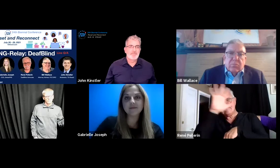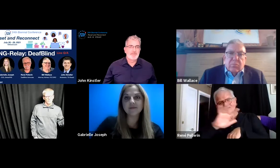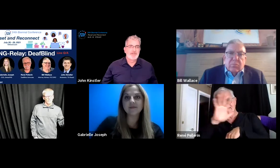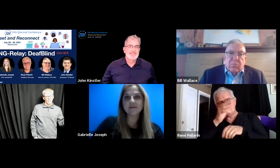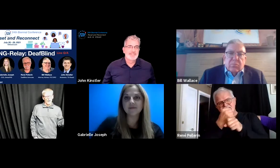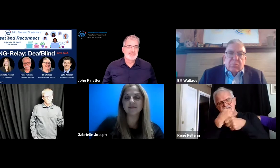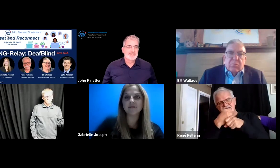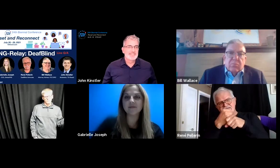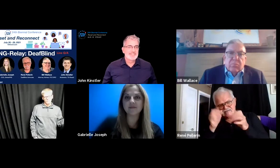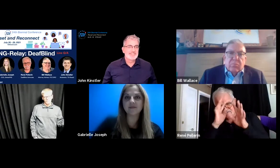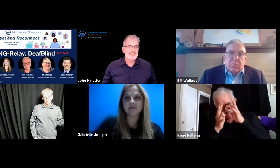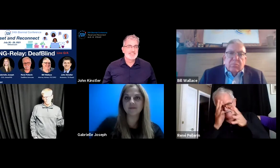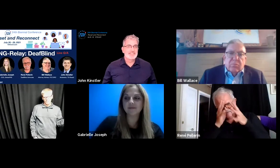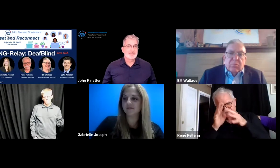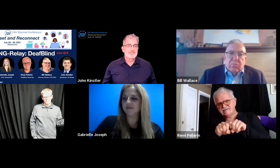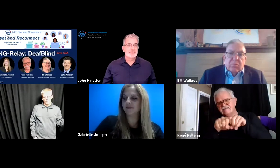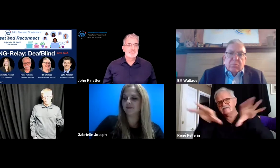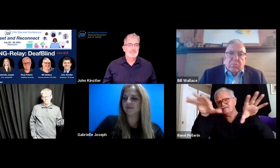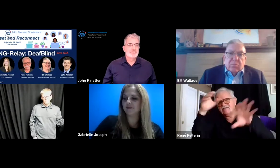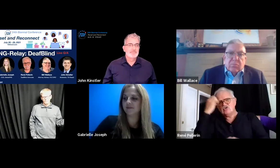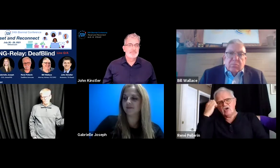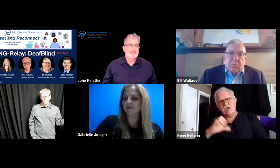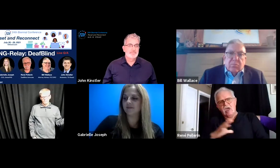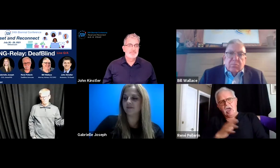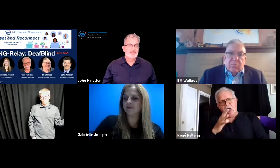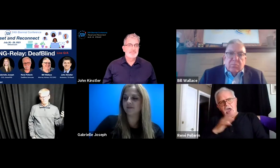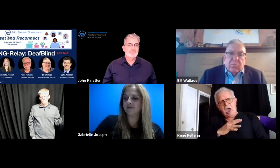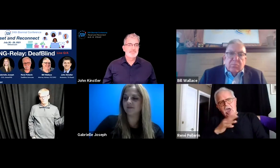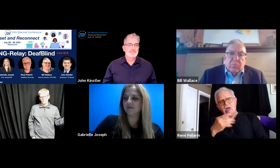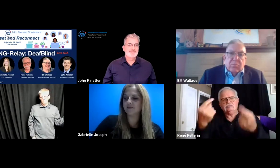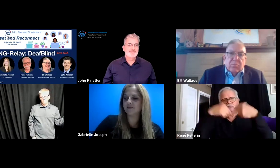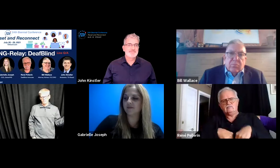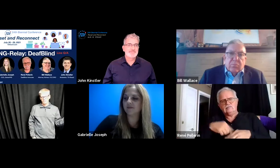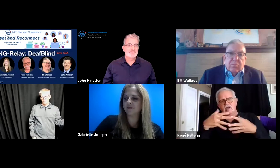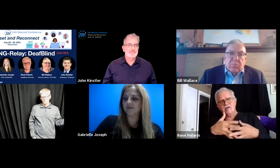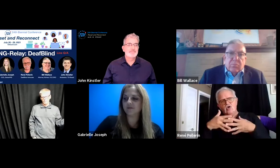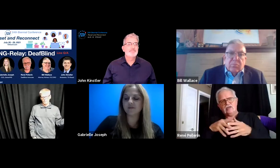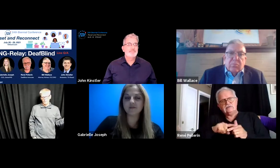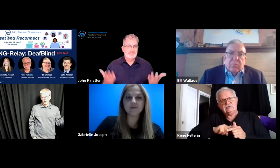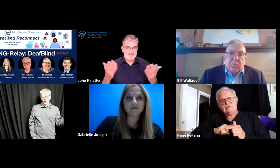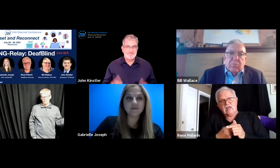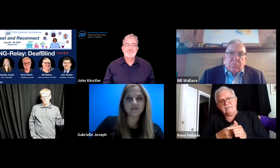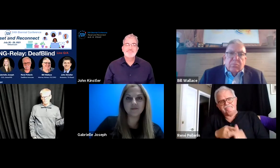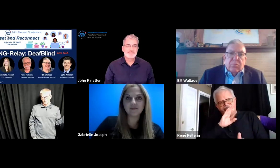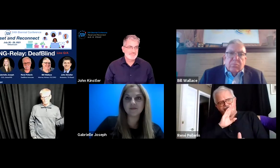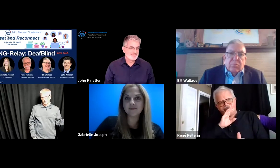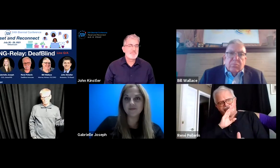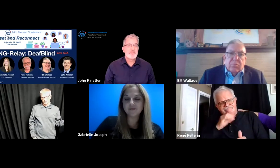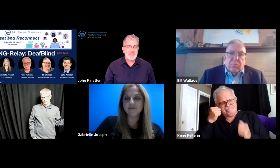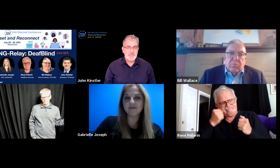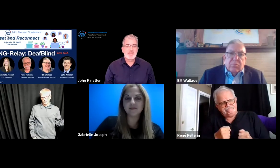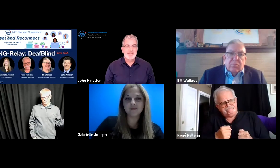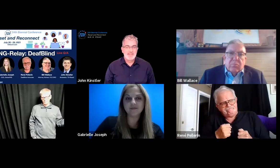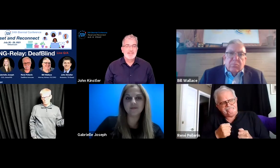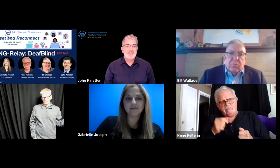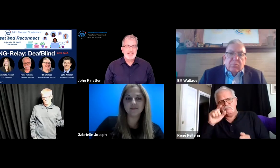in Finland or Sweden is one of the places that created this software. And it was great. They started testing it. It came